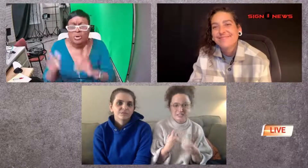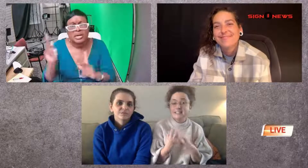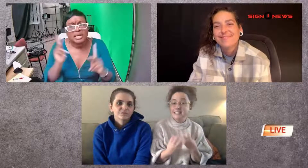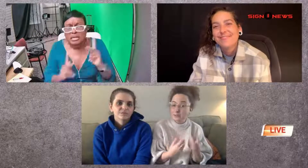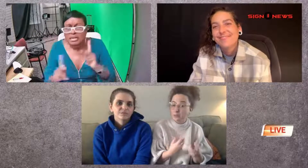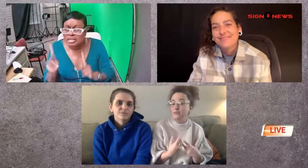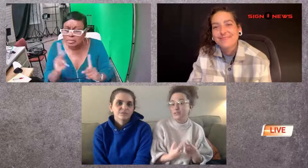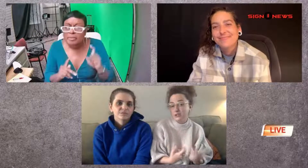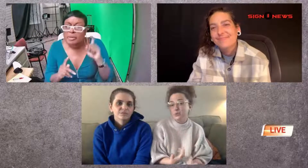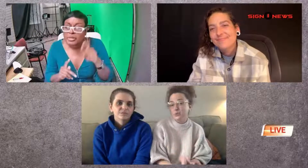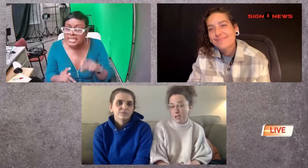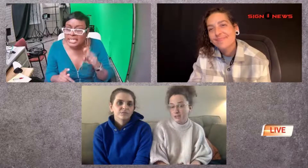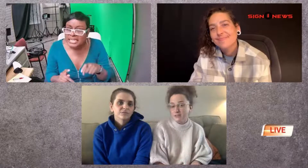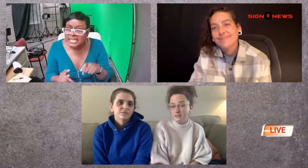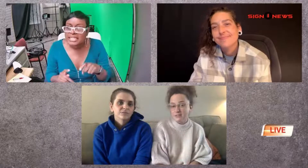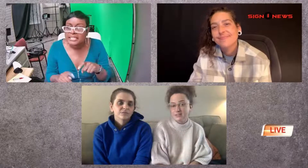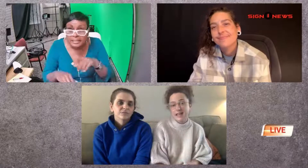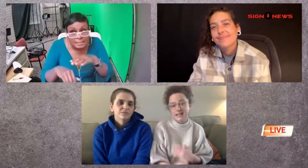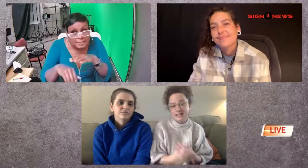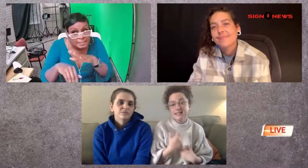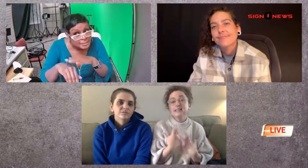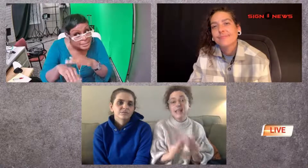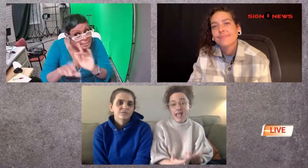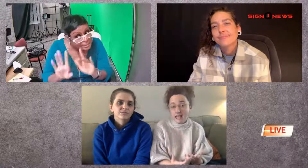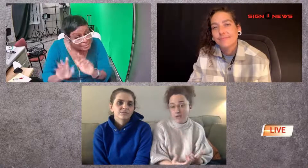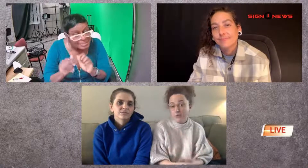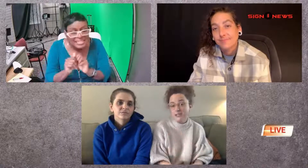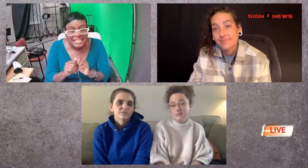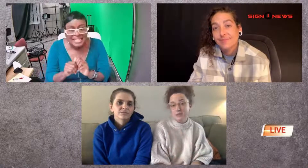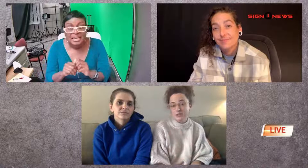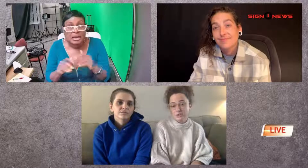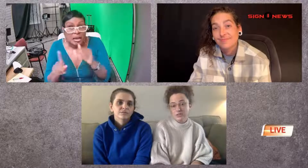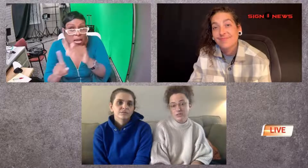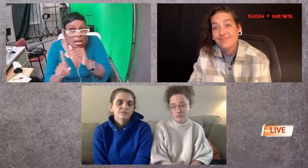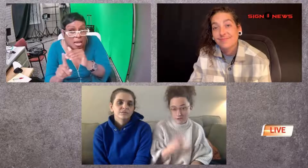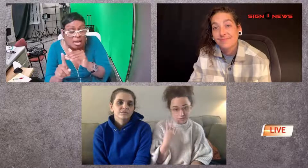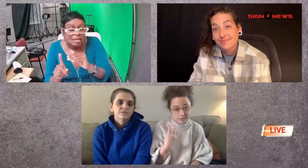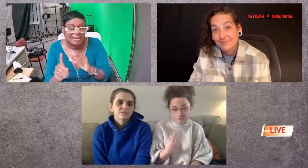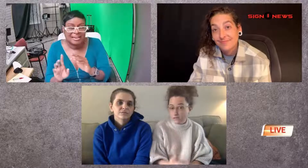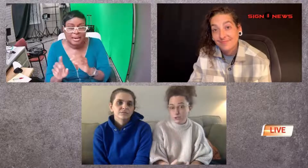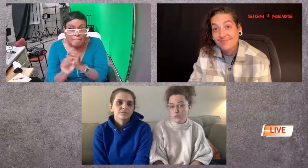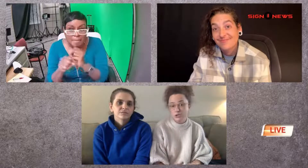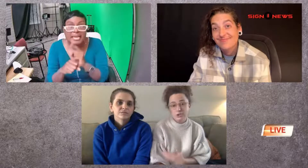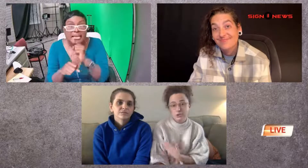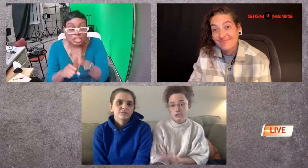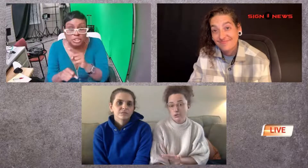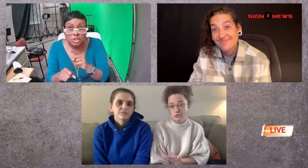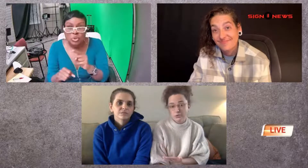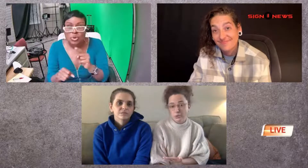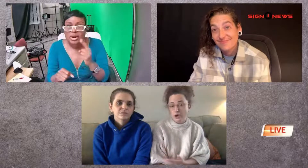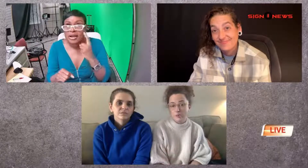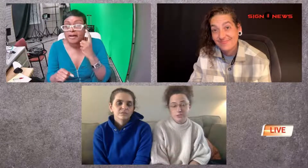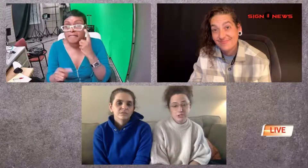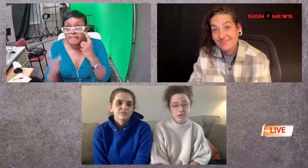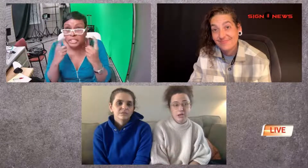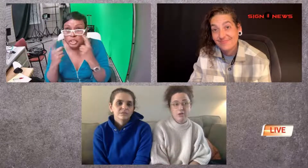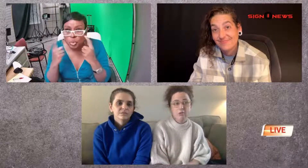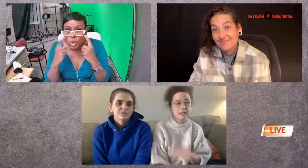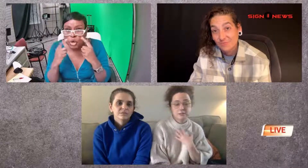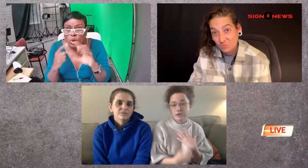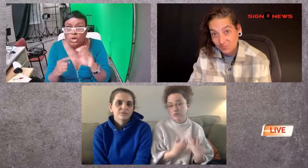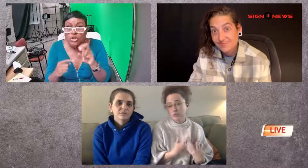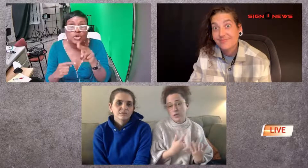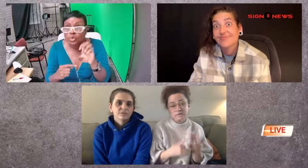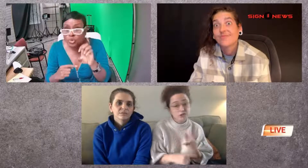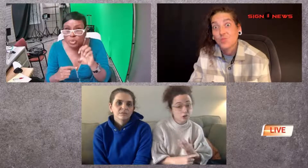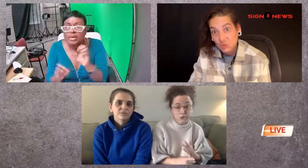People just need sort of gentle reminders like, hey, we need to make sure that there's a visual cue for Michelle. We